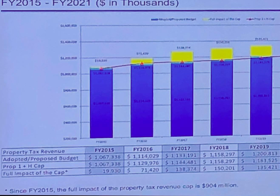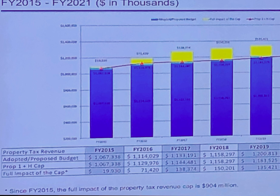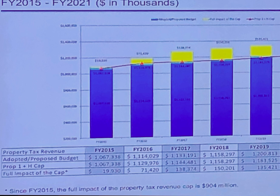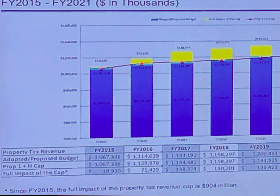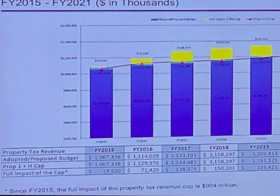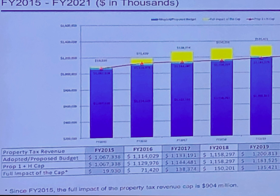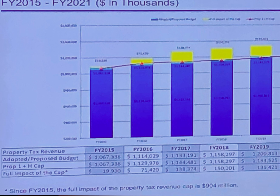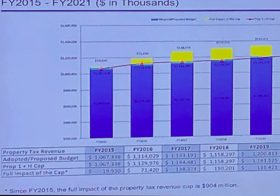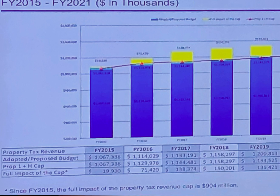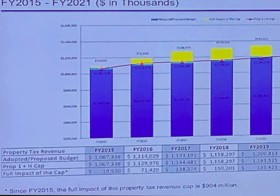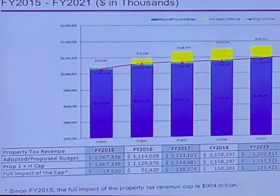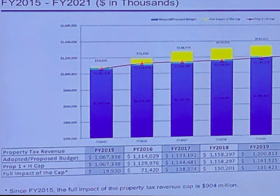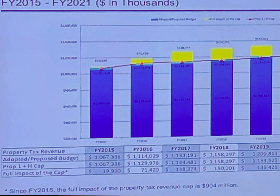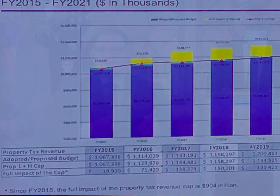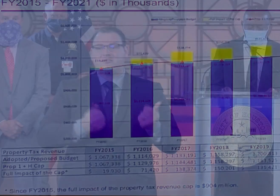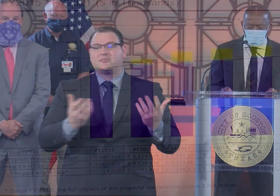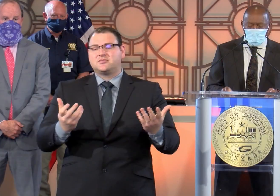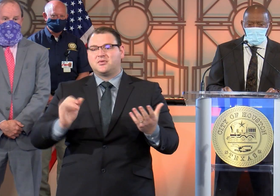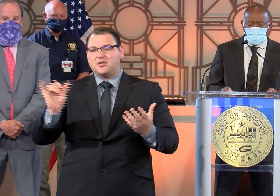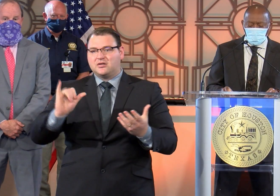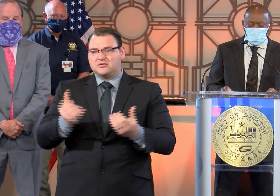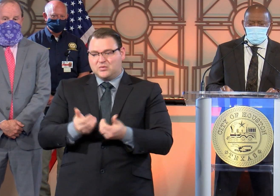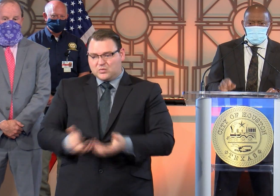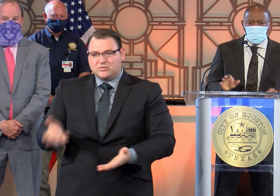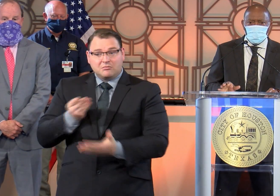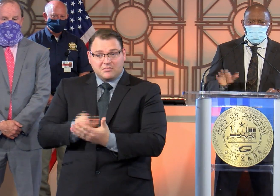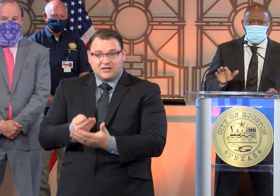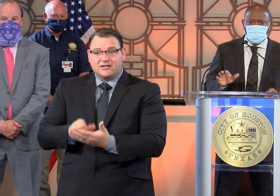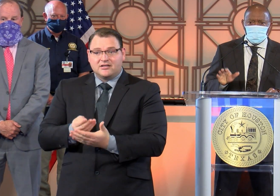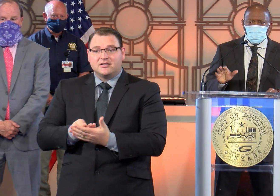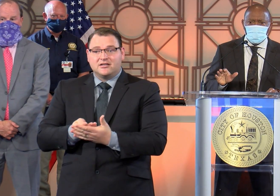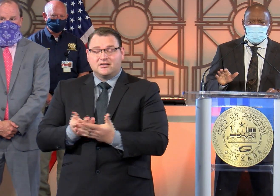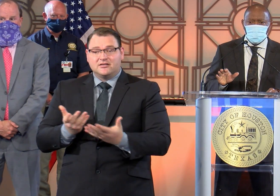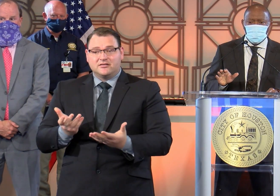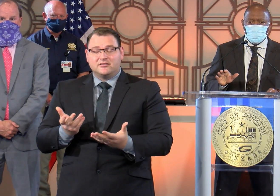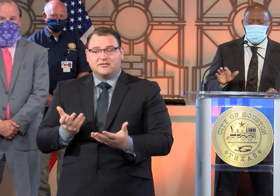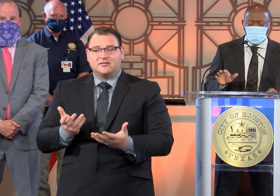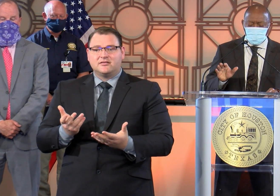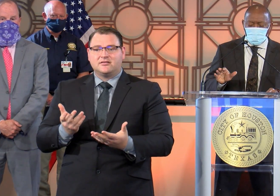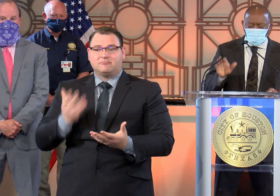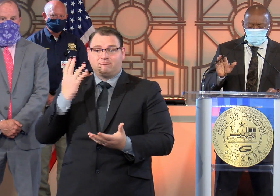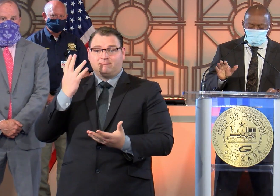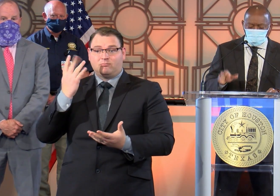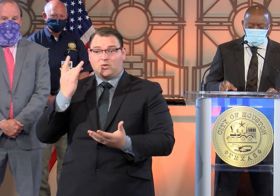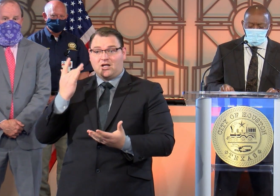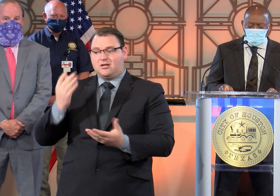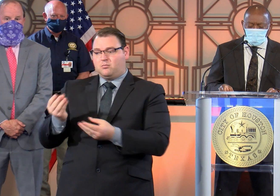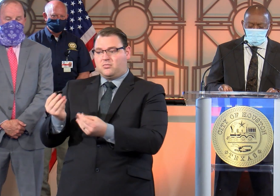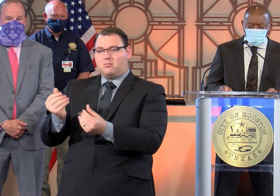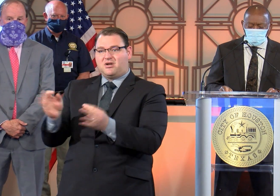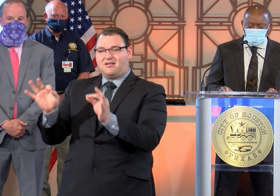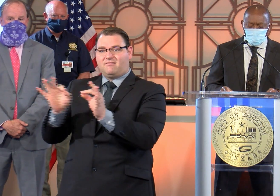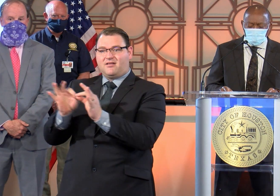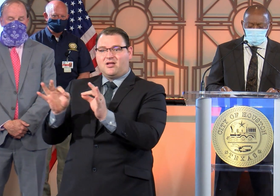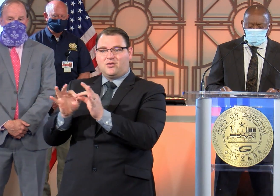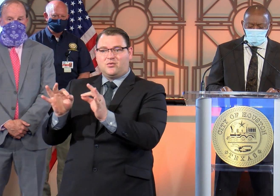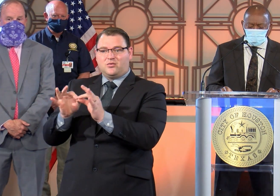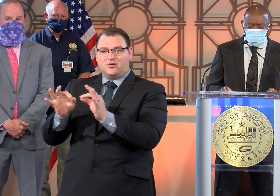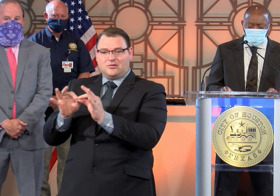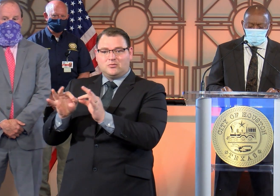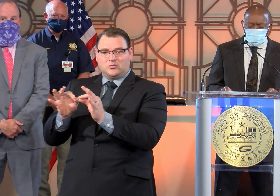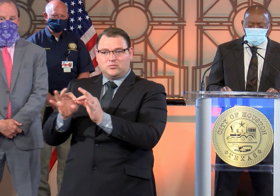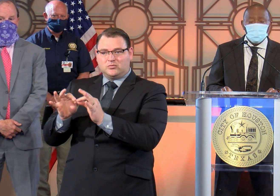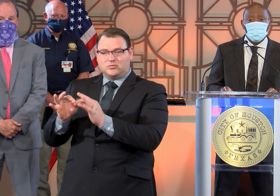is incurring and the loss of revenue, because of the property valuations, the